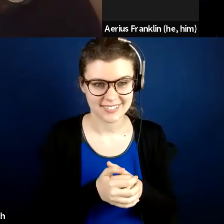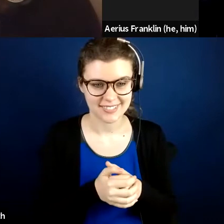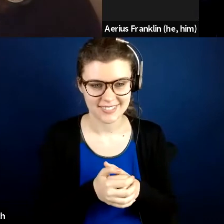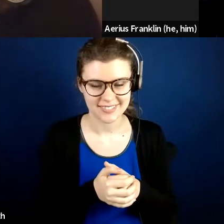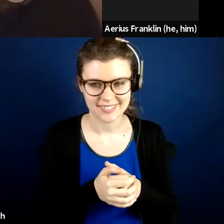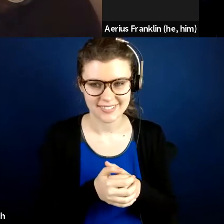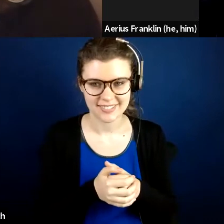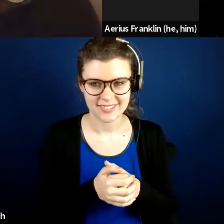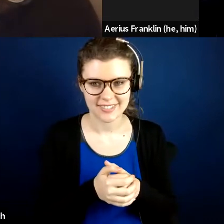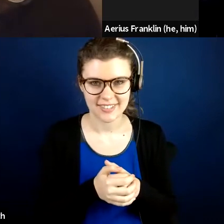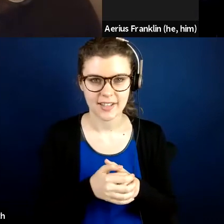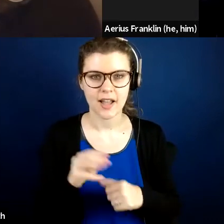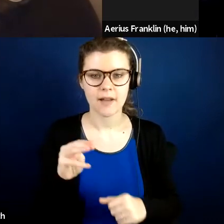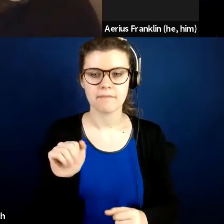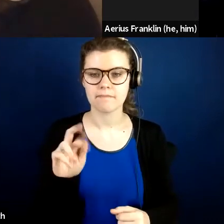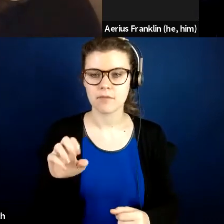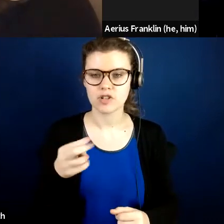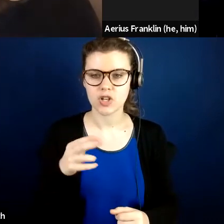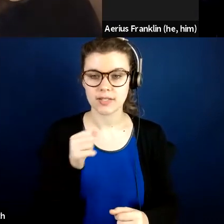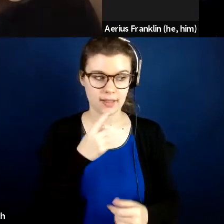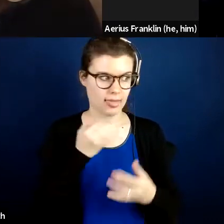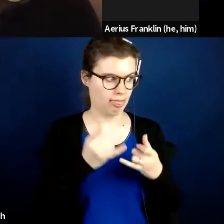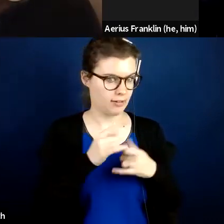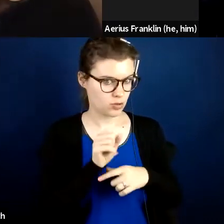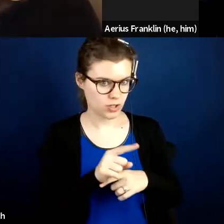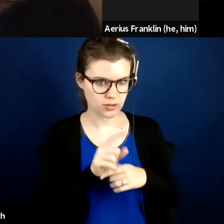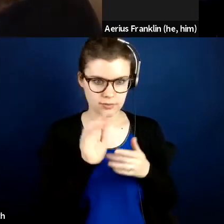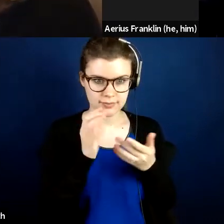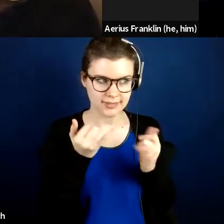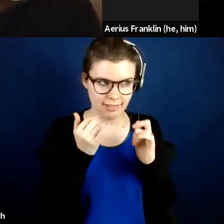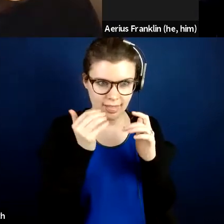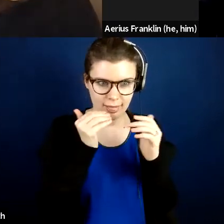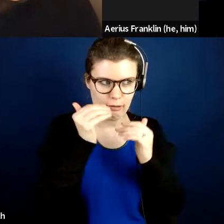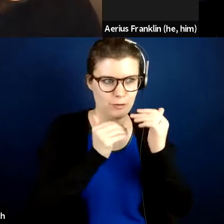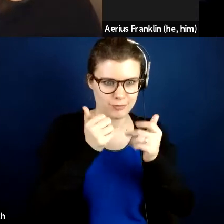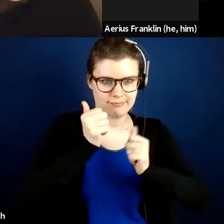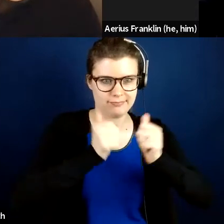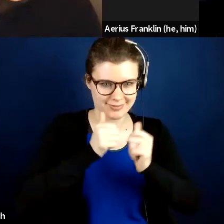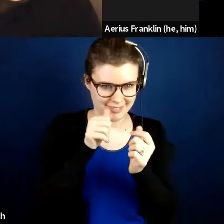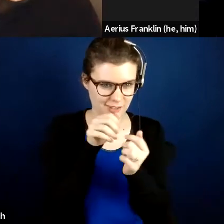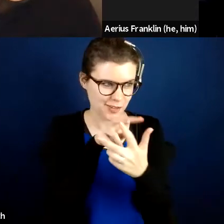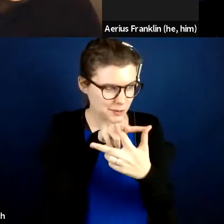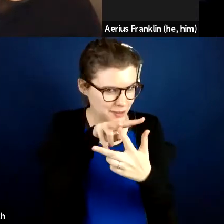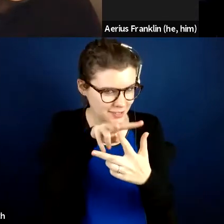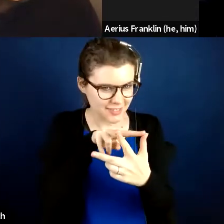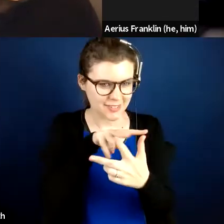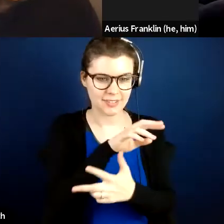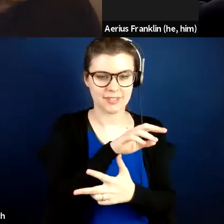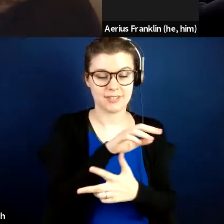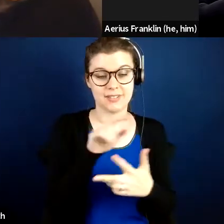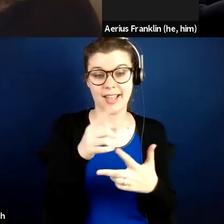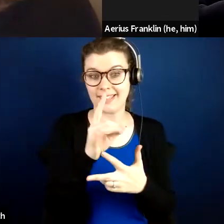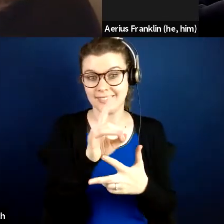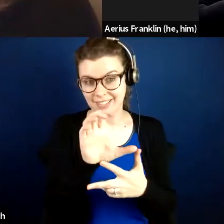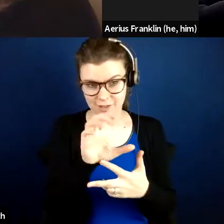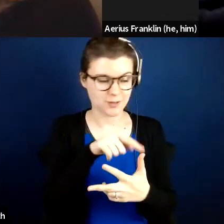last question, it's still a close game. It is. Kimberly has 1,800